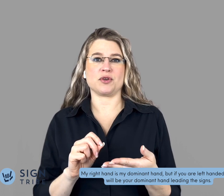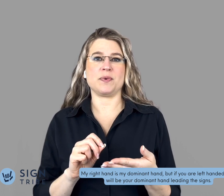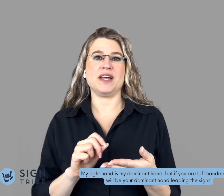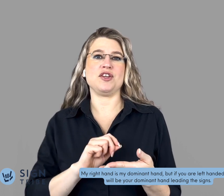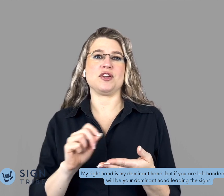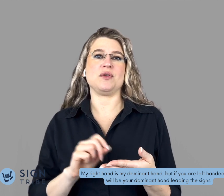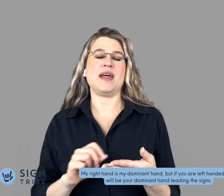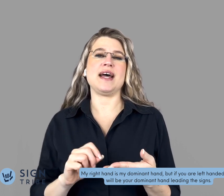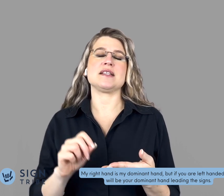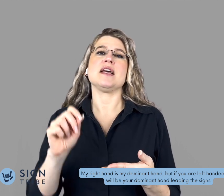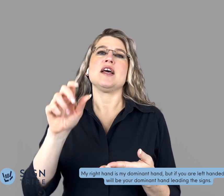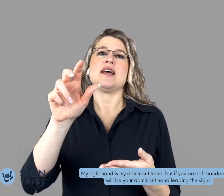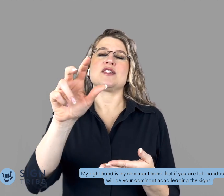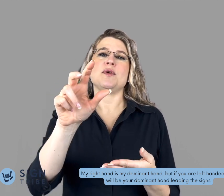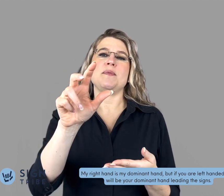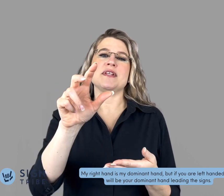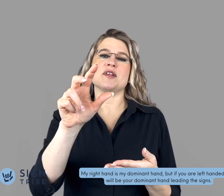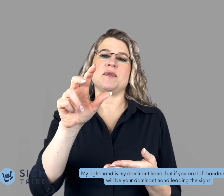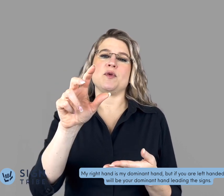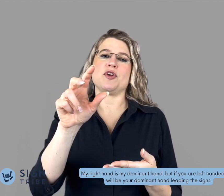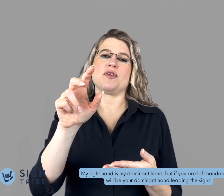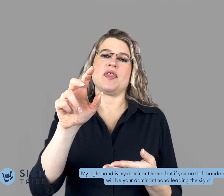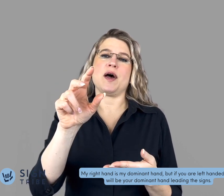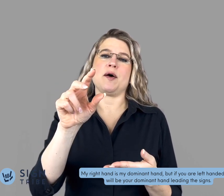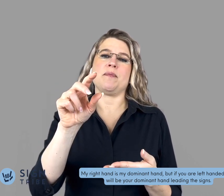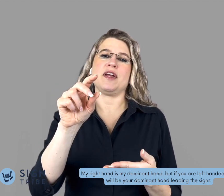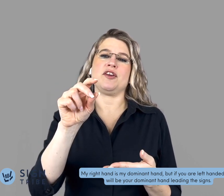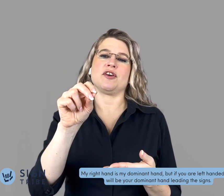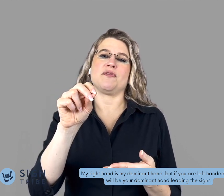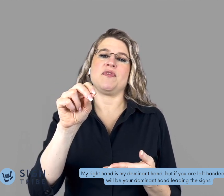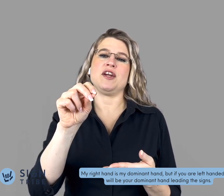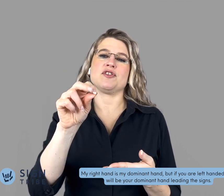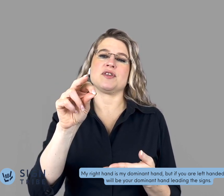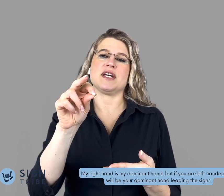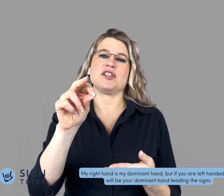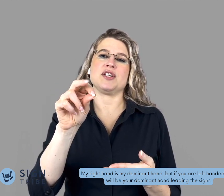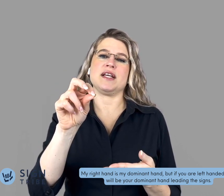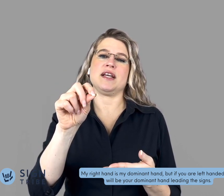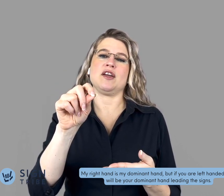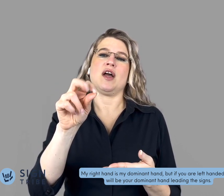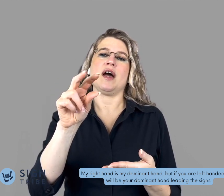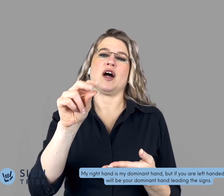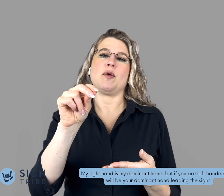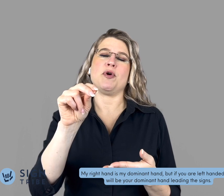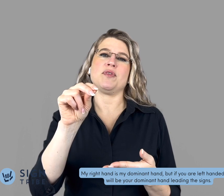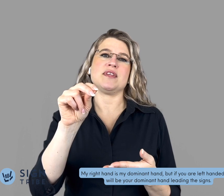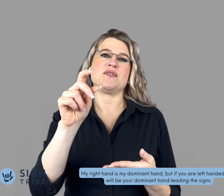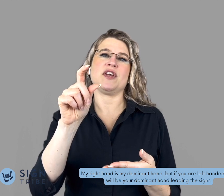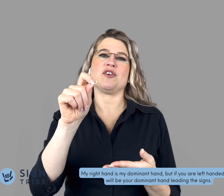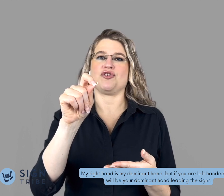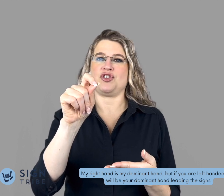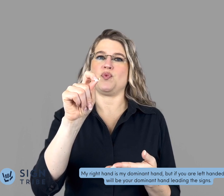pen, you can do that. It's going to be something where your thumb and your fingers are touching. Both of these fingers are just